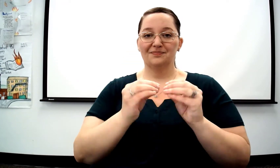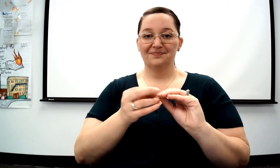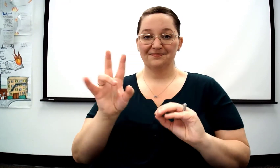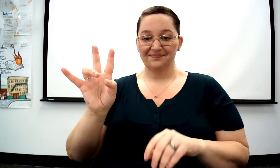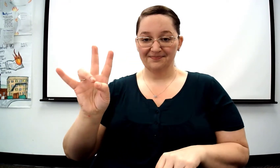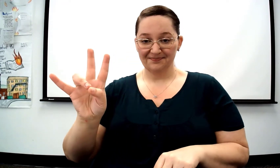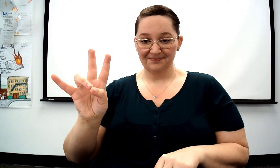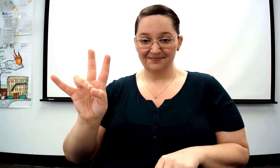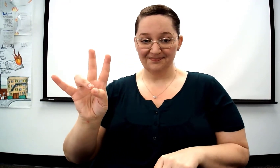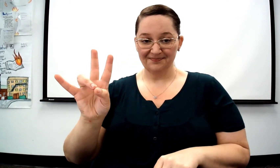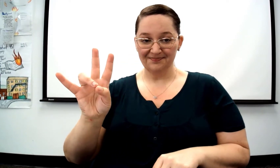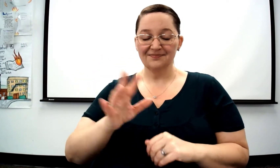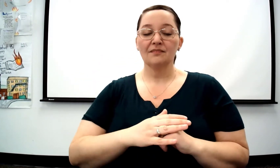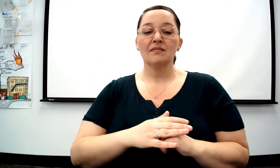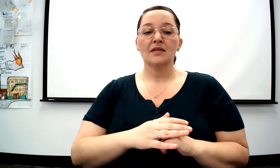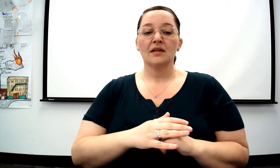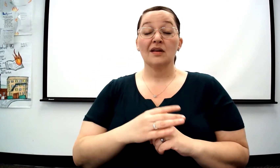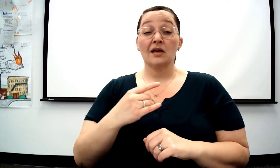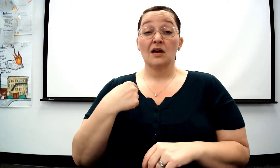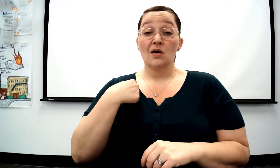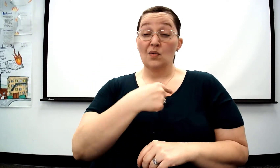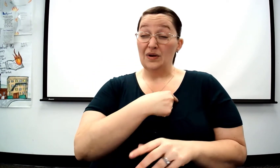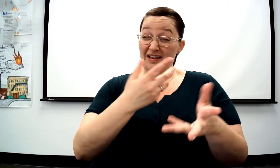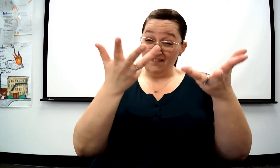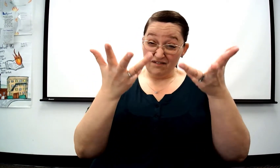Right now we are working on our Unit 7 vocab list.